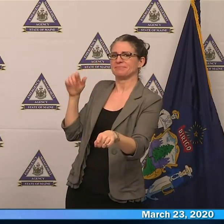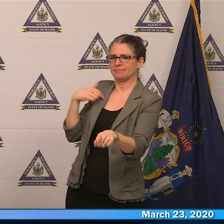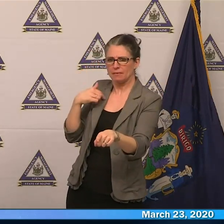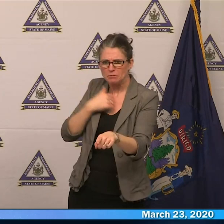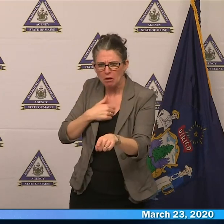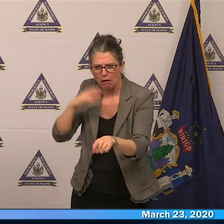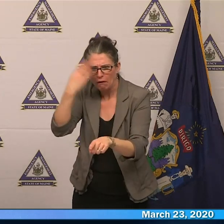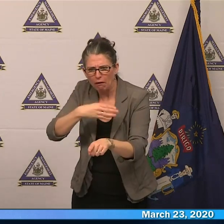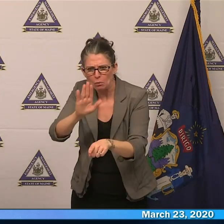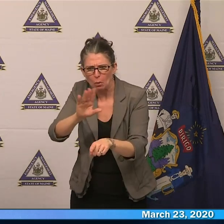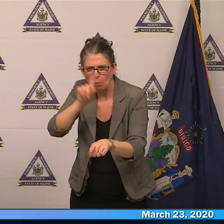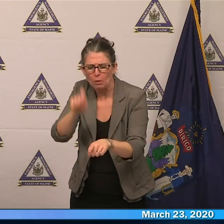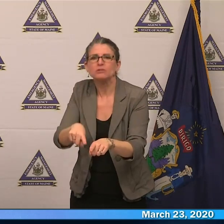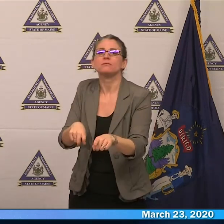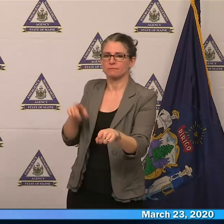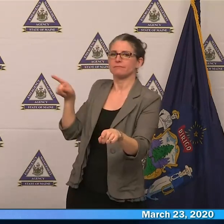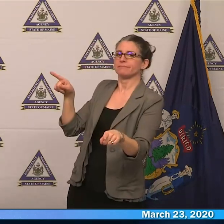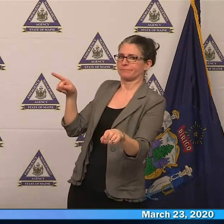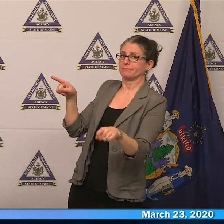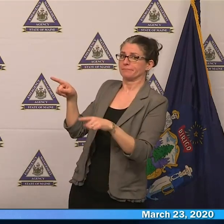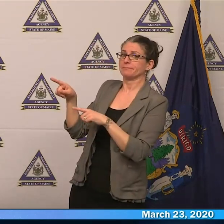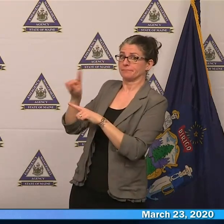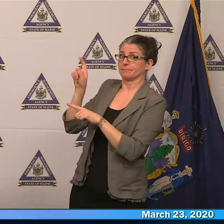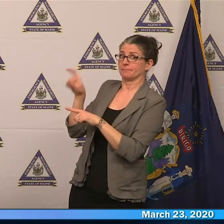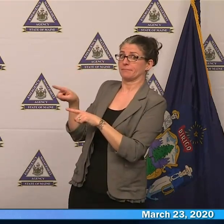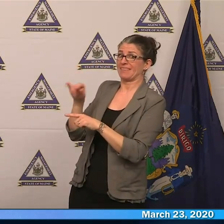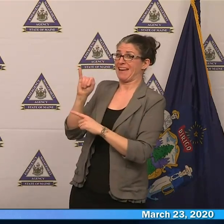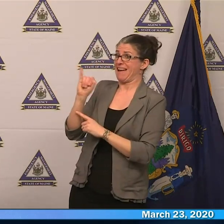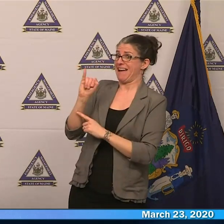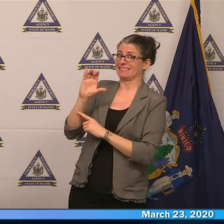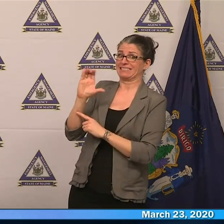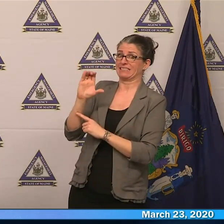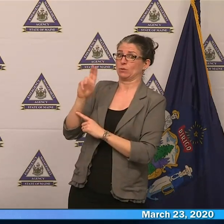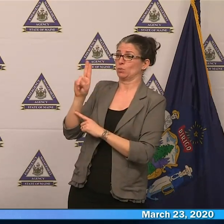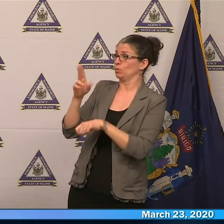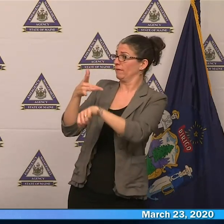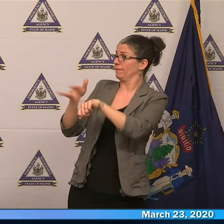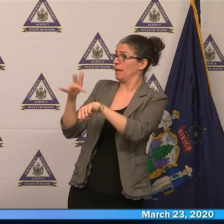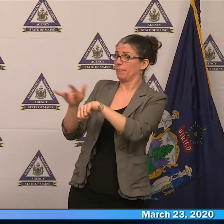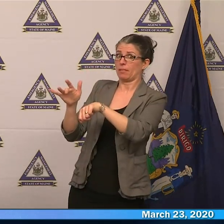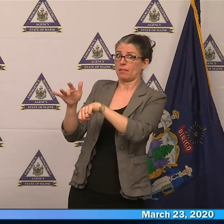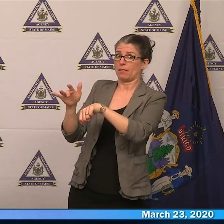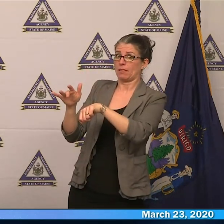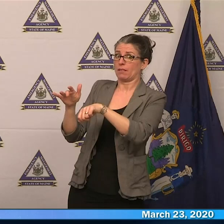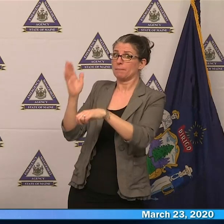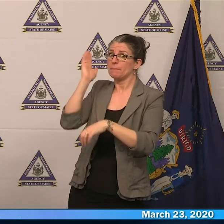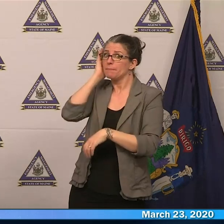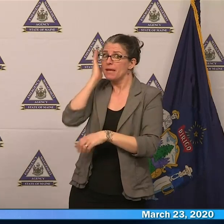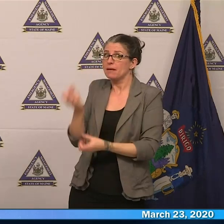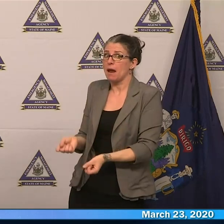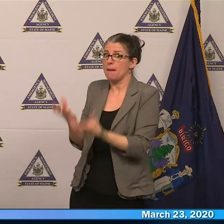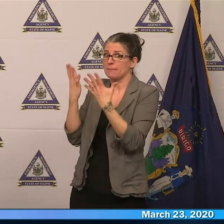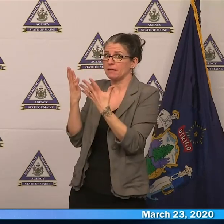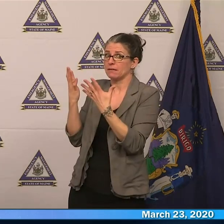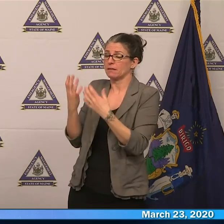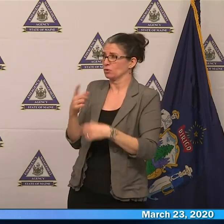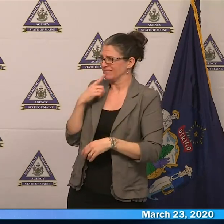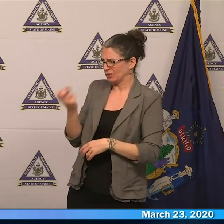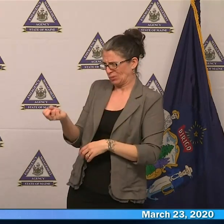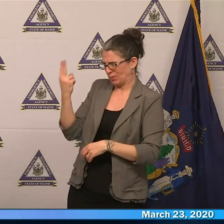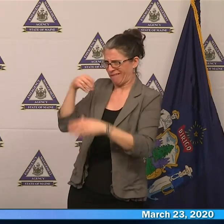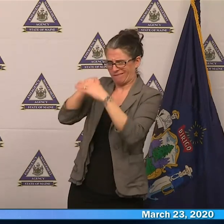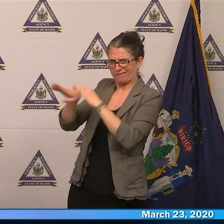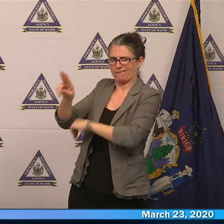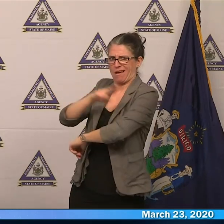right. Do you have an ICU bed count at this time? I'm trying to understand. You say 12 hospitalizations. Do we know the degree of seriousness there, such as